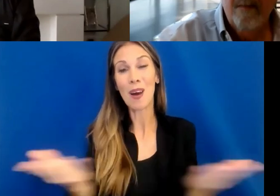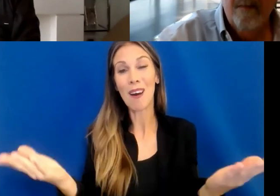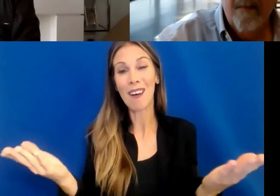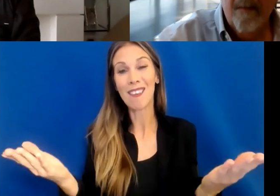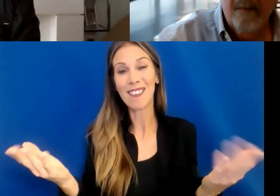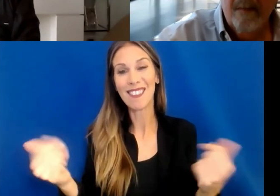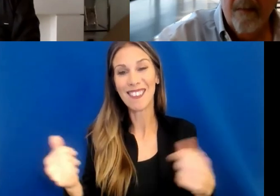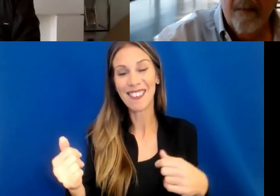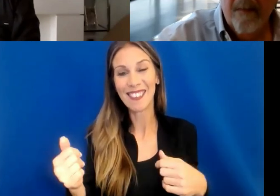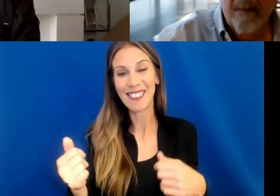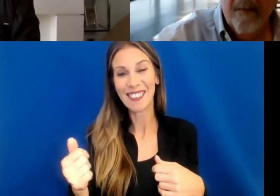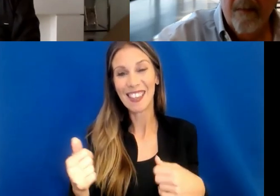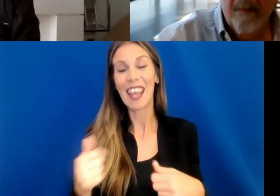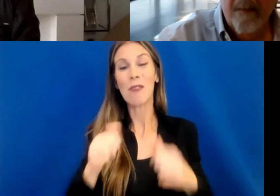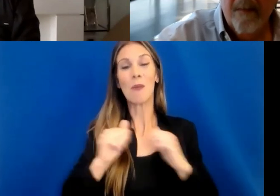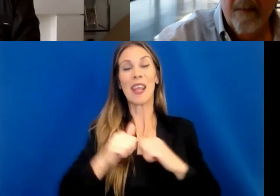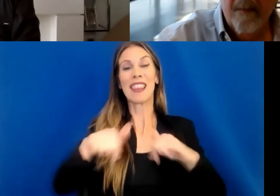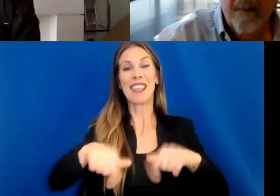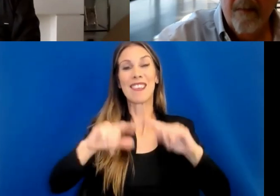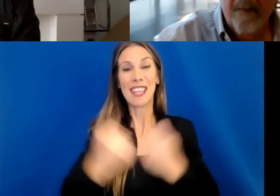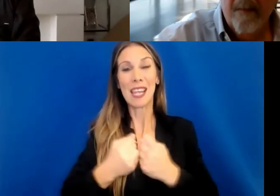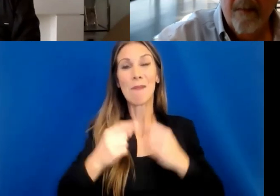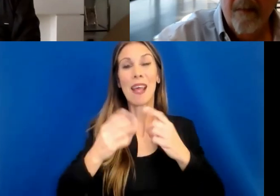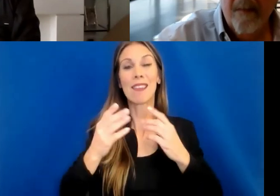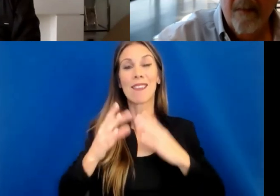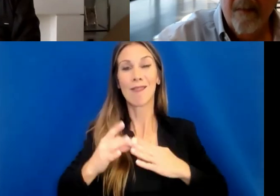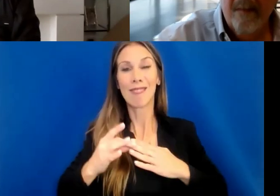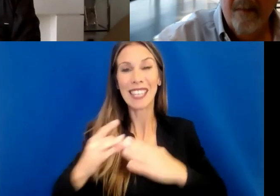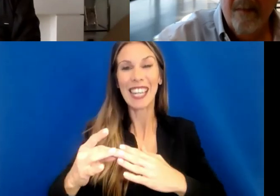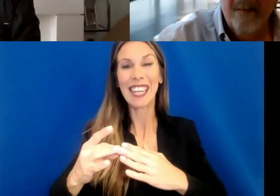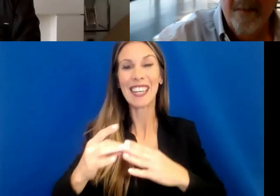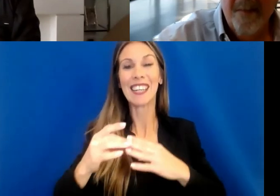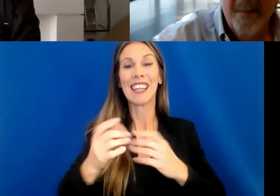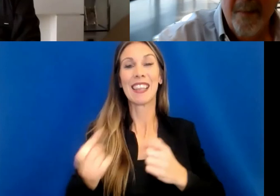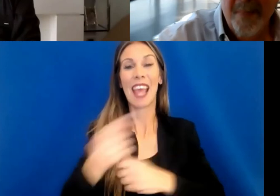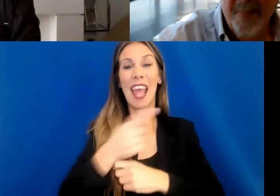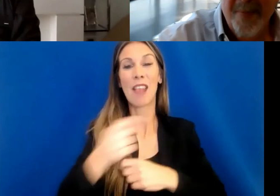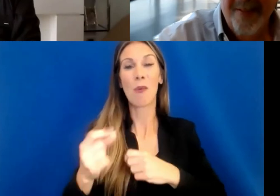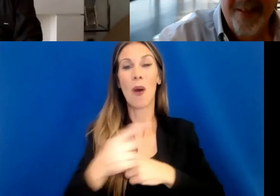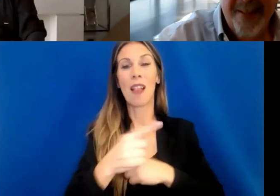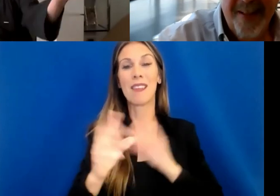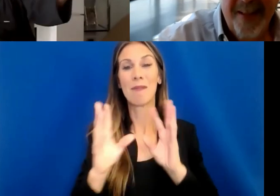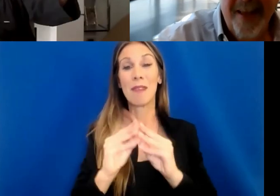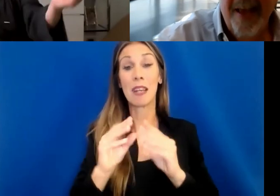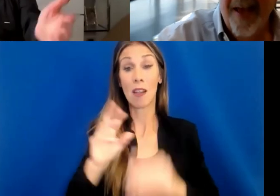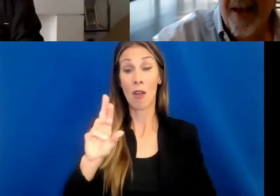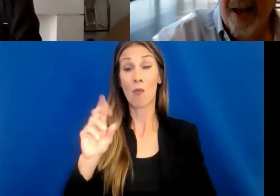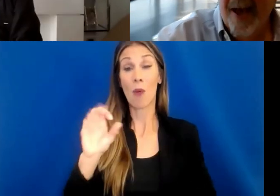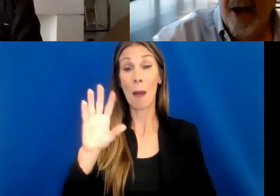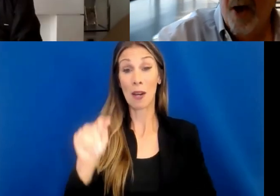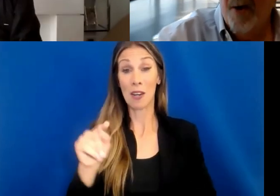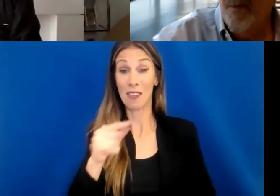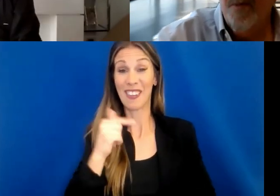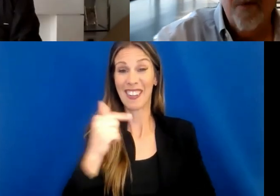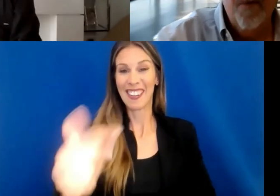the virtual annual meeting this year. And Robert's gonna tell us how many milliseconds before that. Robert, you wanna close us